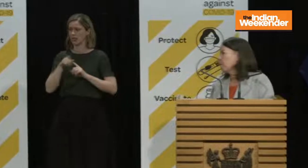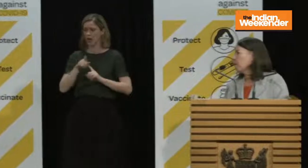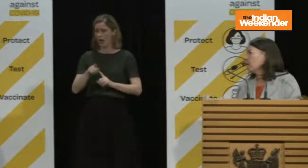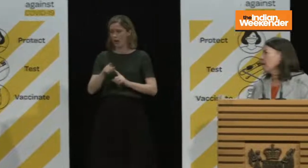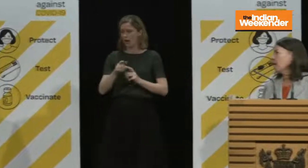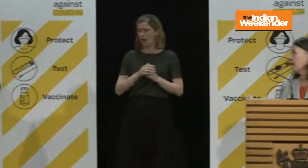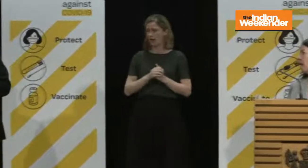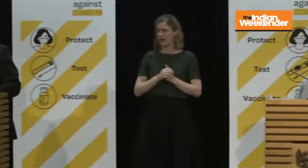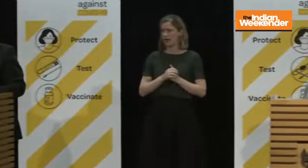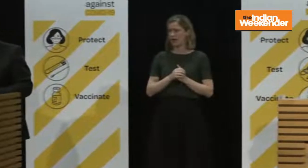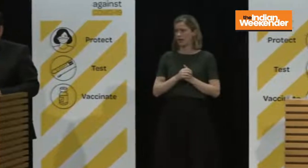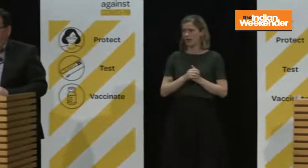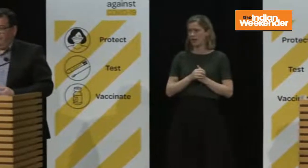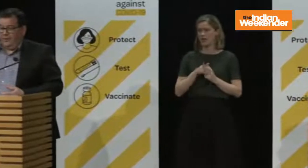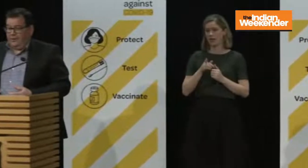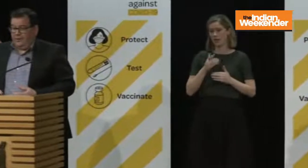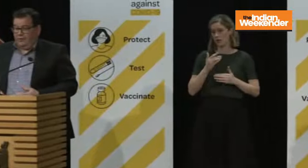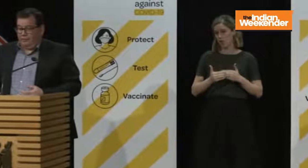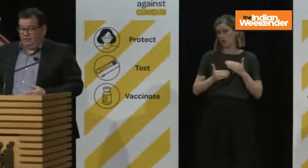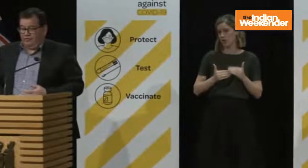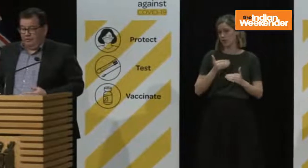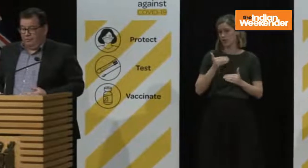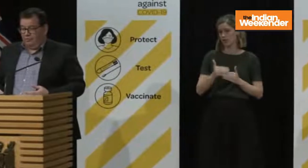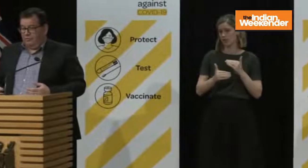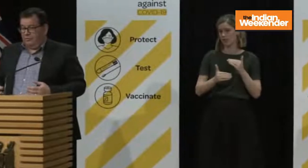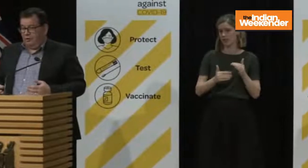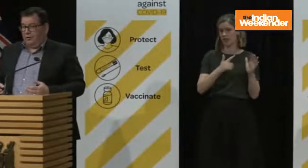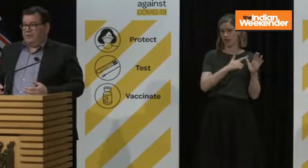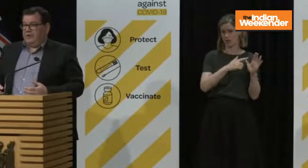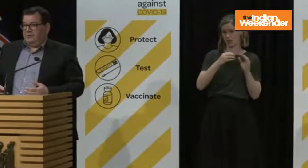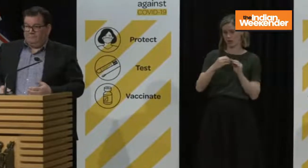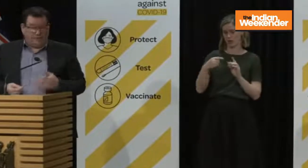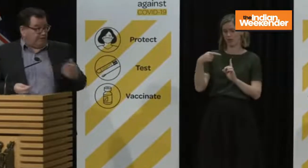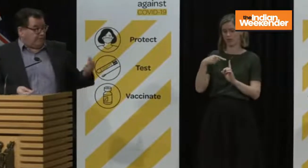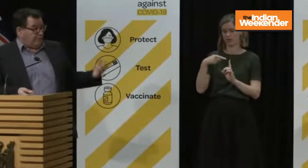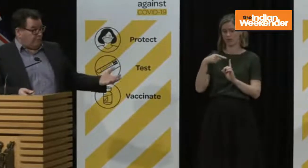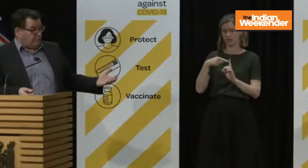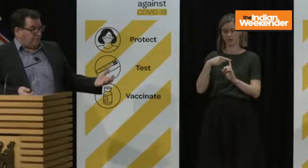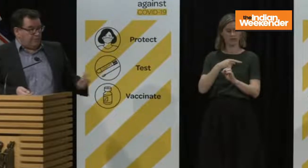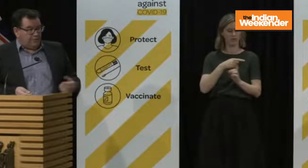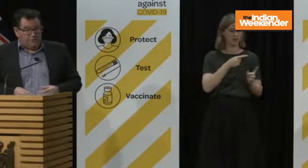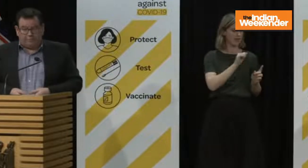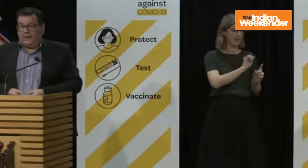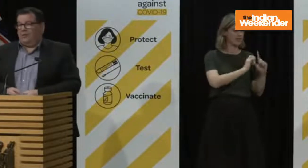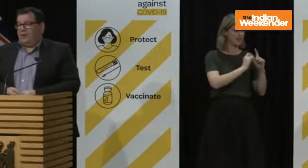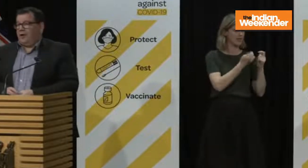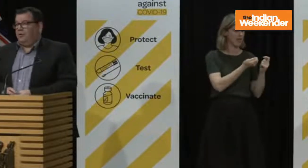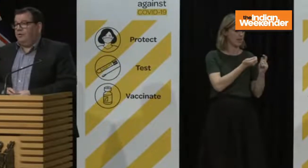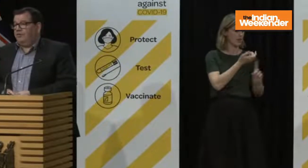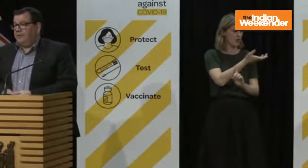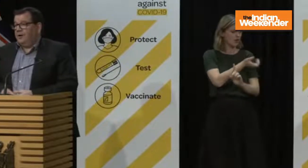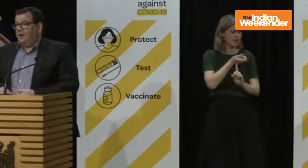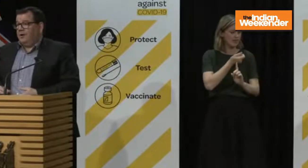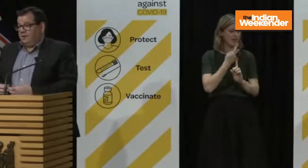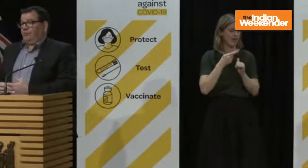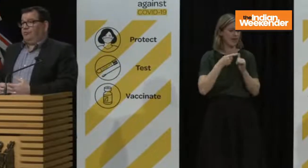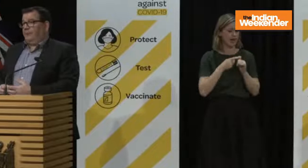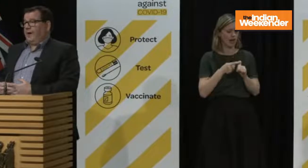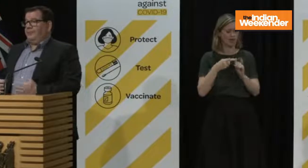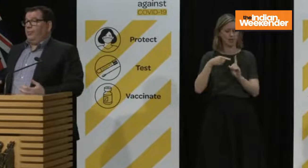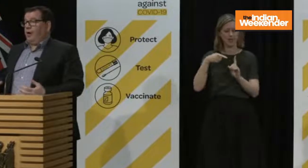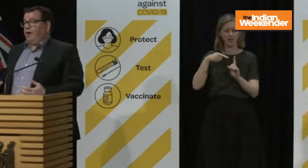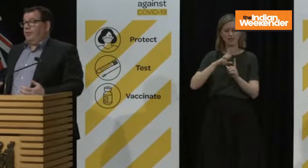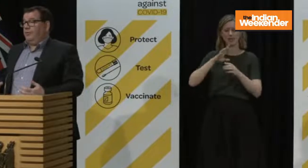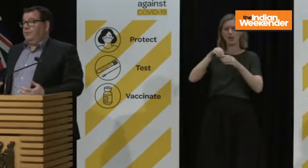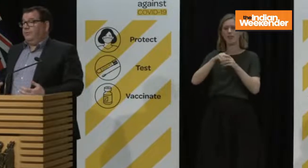Joe, that it is a process whereby the Director General not only takes the advice from Dr. McElnay and her team, he's also